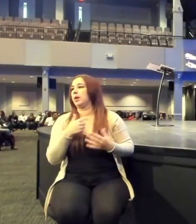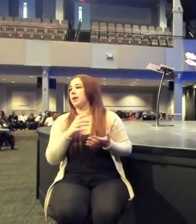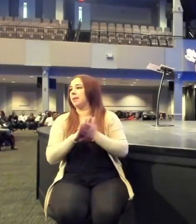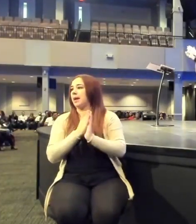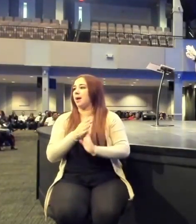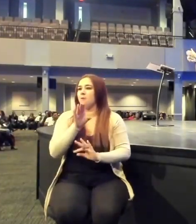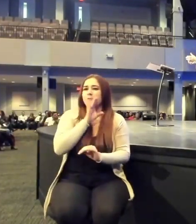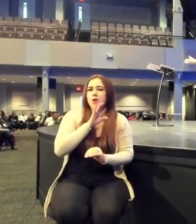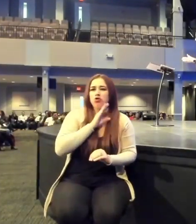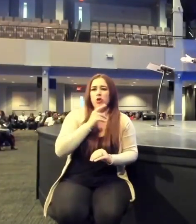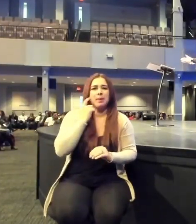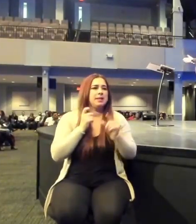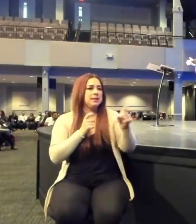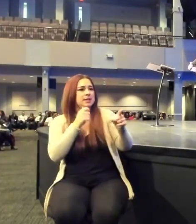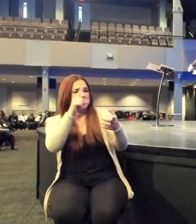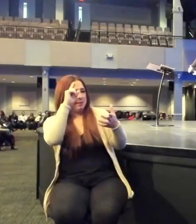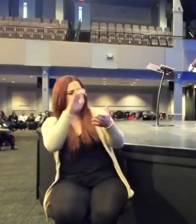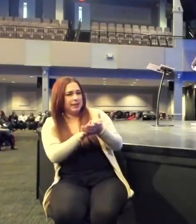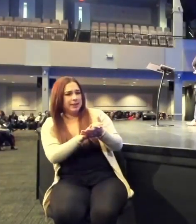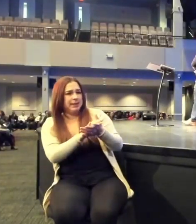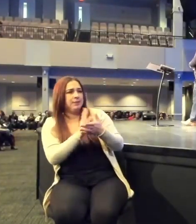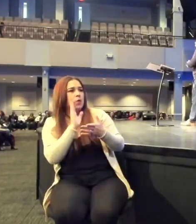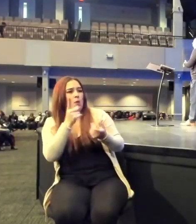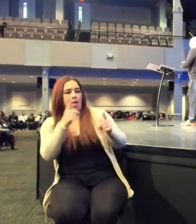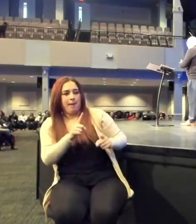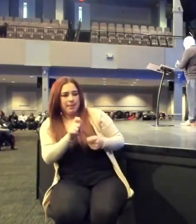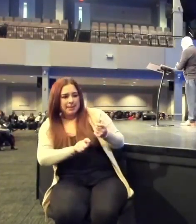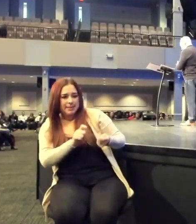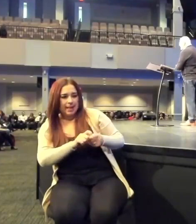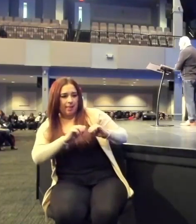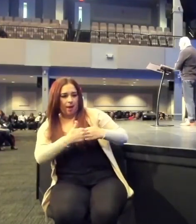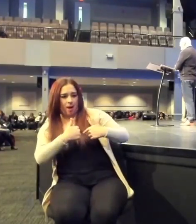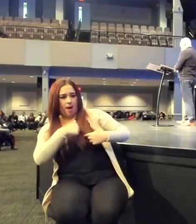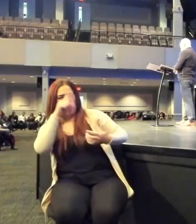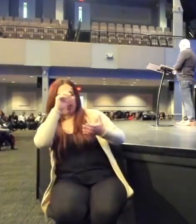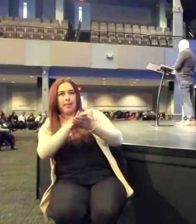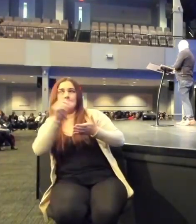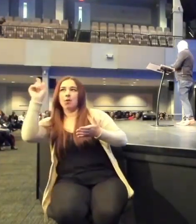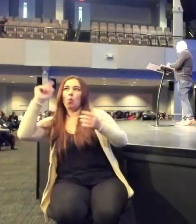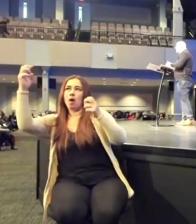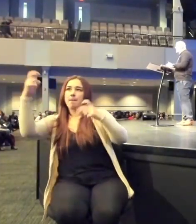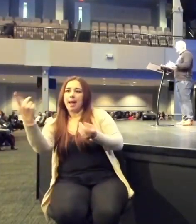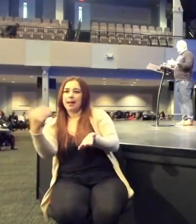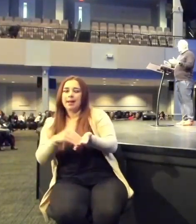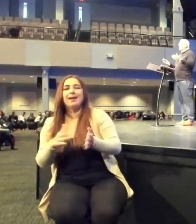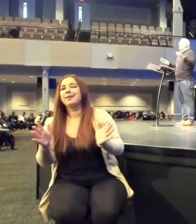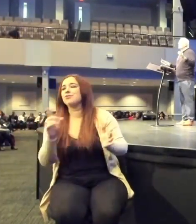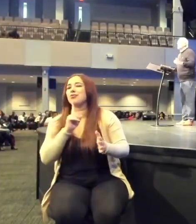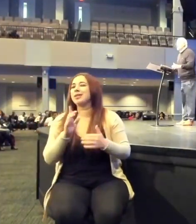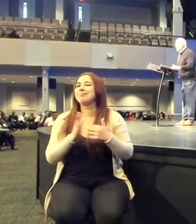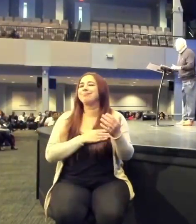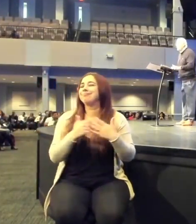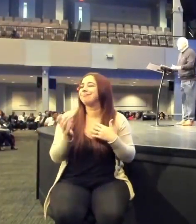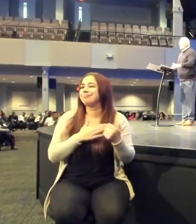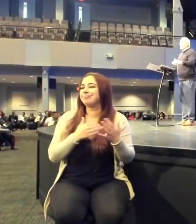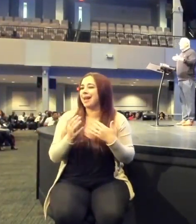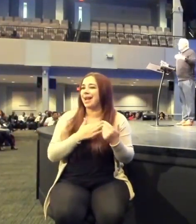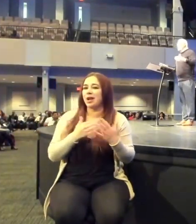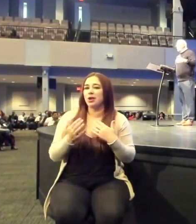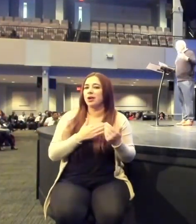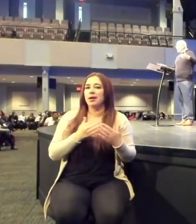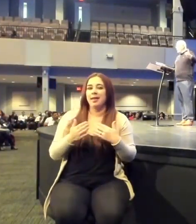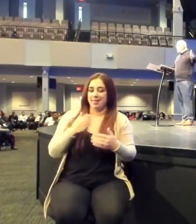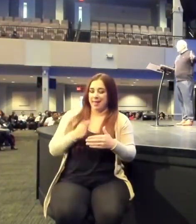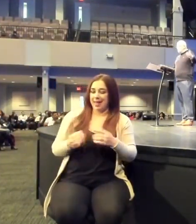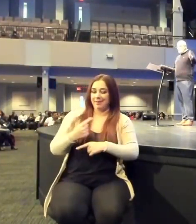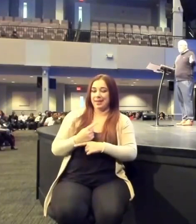frustrated because somebody doesn't believe it's going to happen exactly how we believe it's going to happen. At the end of the day, it really doesn't matter because